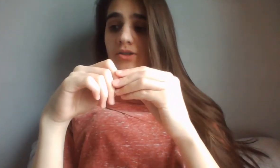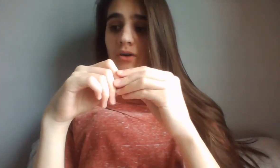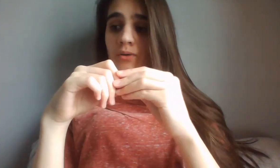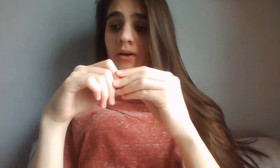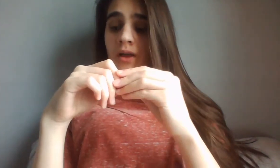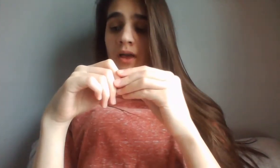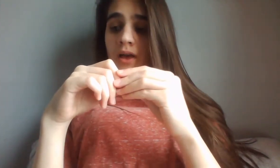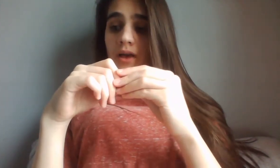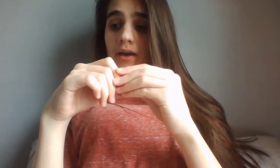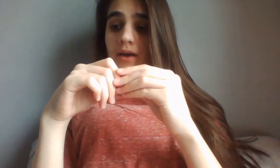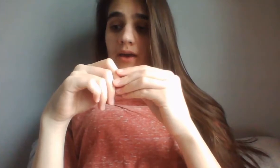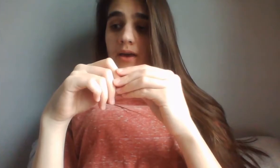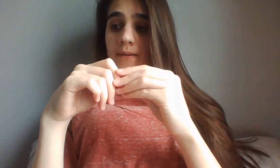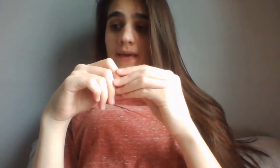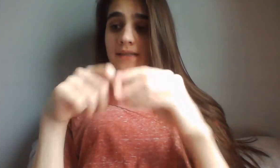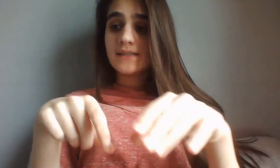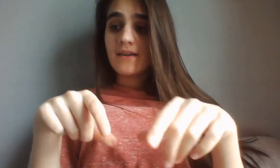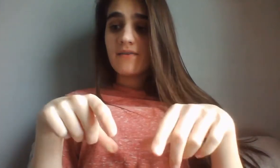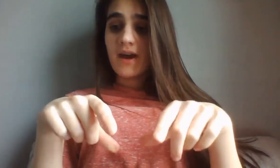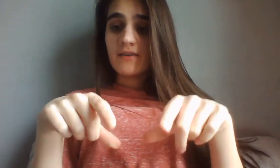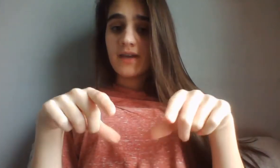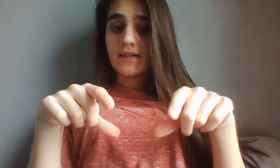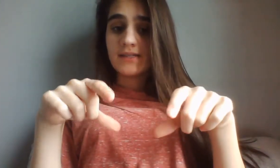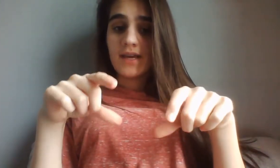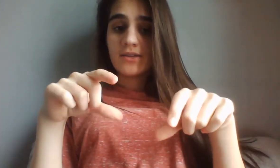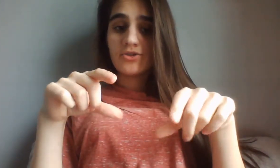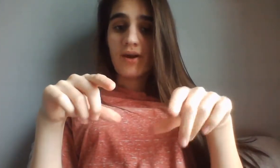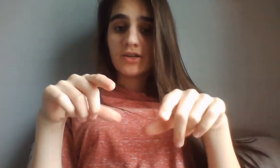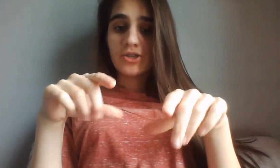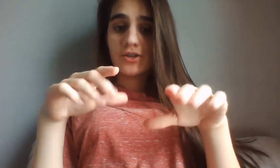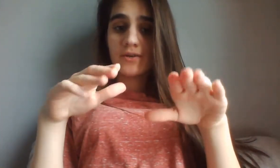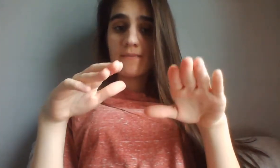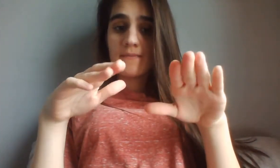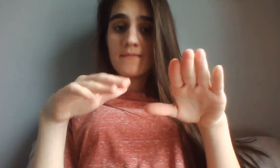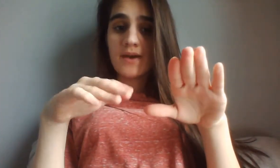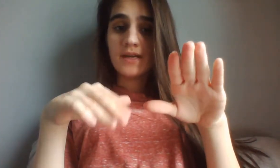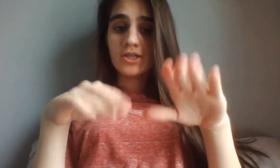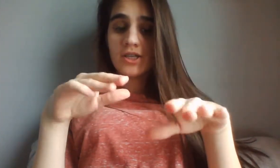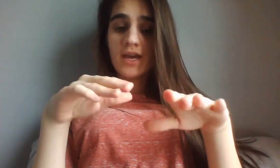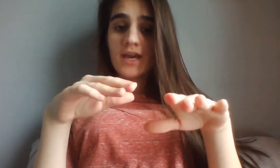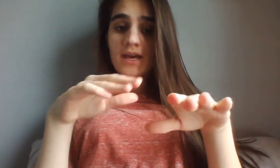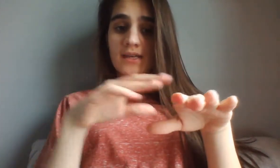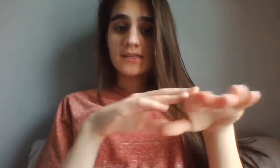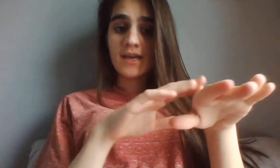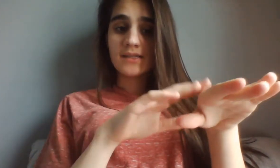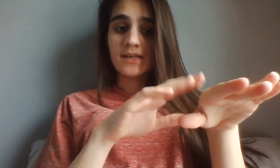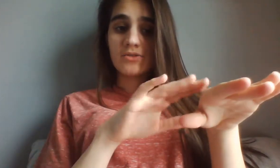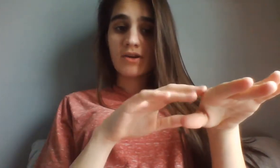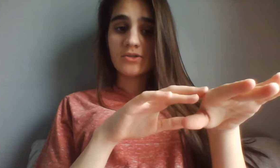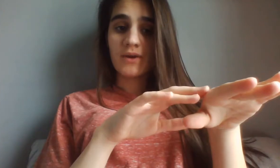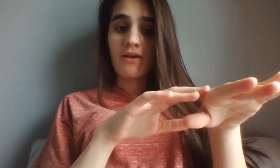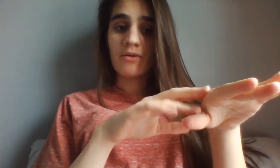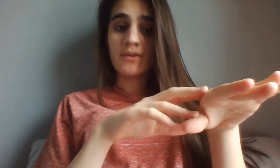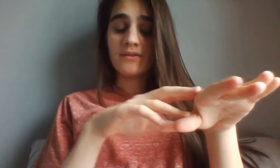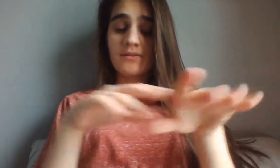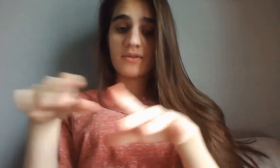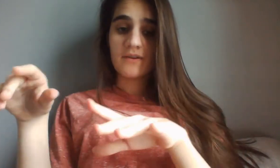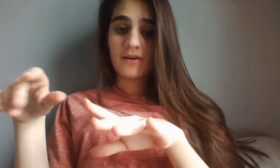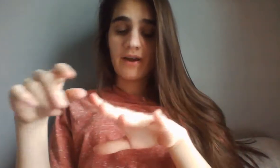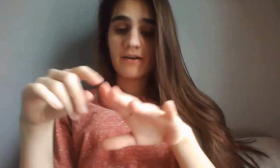So in scene 5, it's the interaction. Initially, it's the interaction with Carol with 3 different characters.